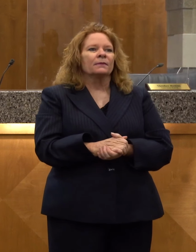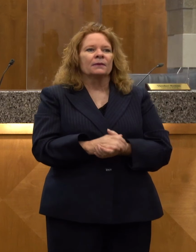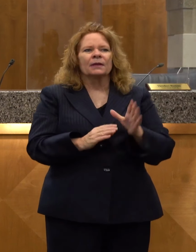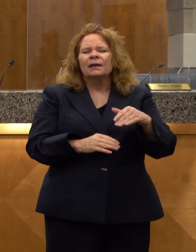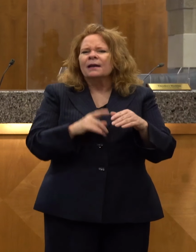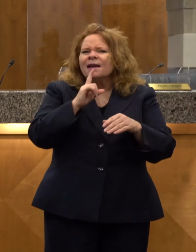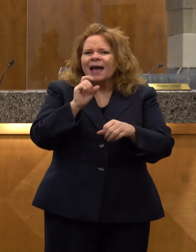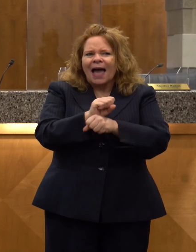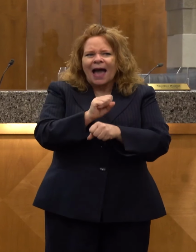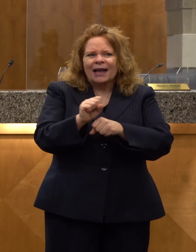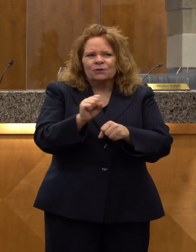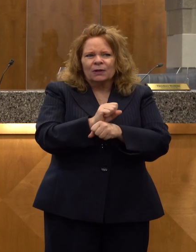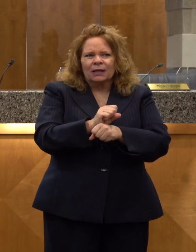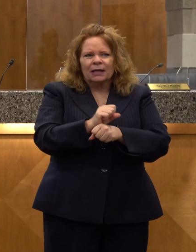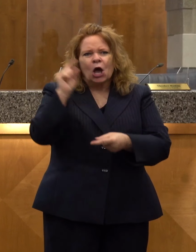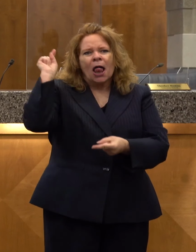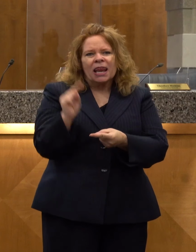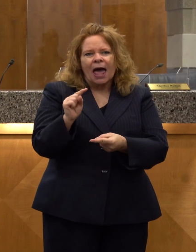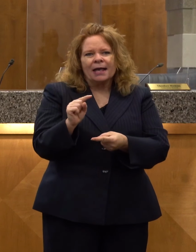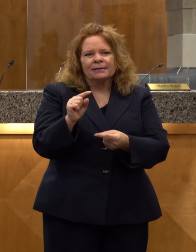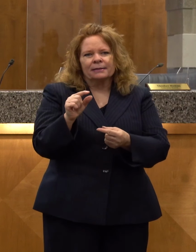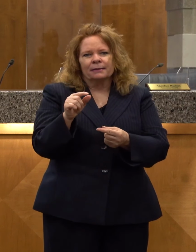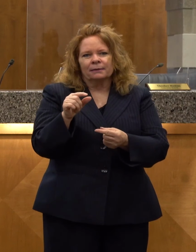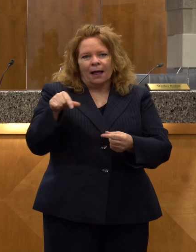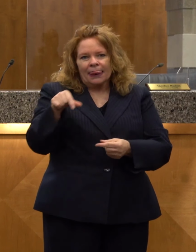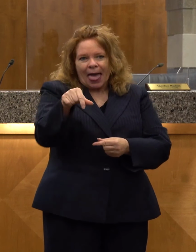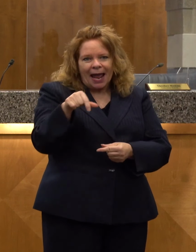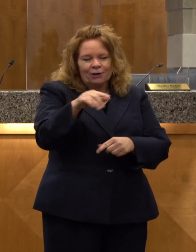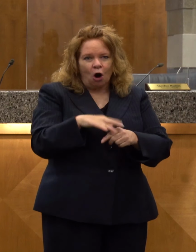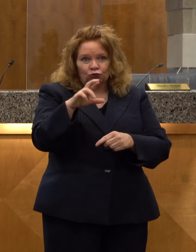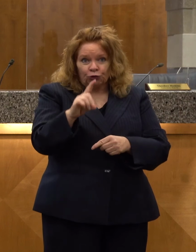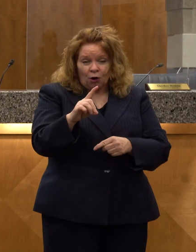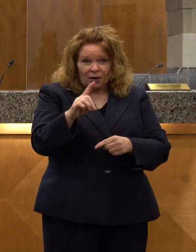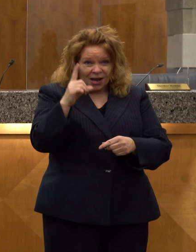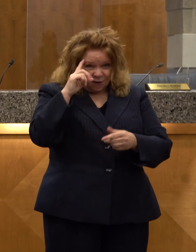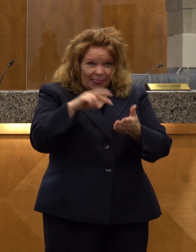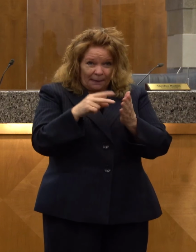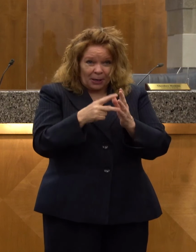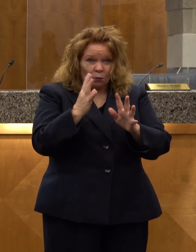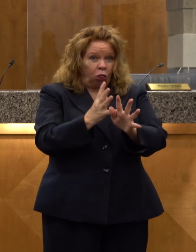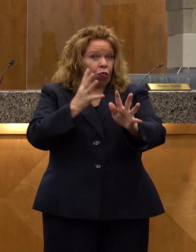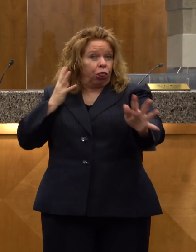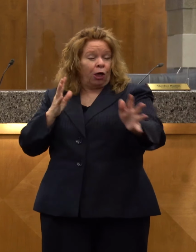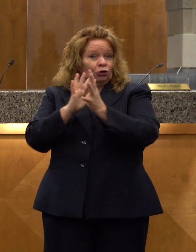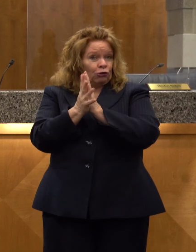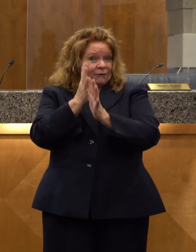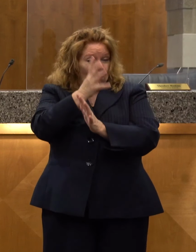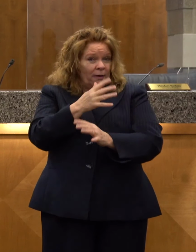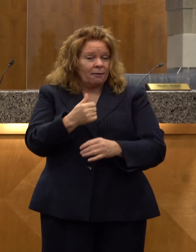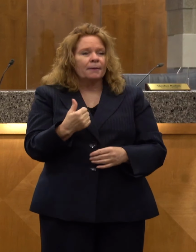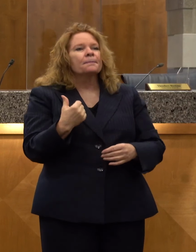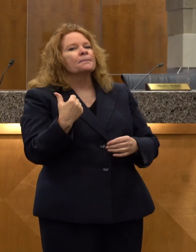it's actually reducing lanes on the road. Is there a concern that that is going to lead to traffic backups?